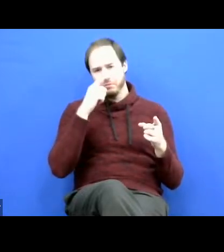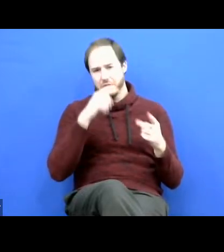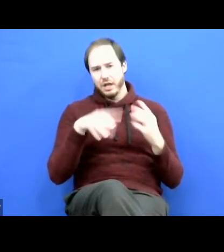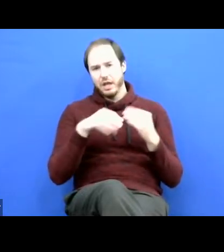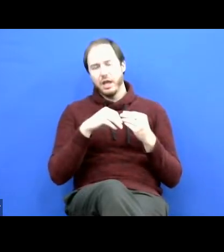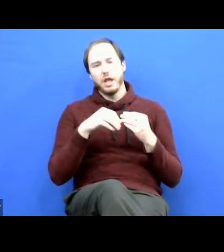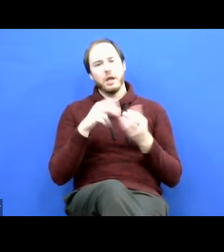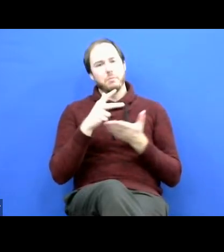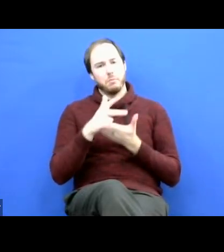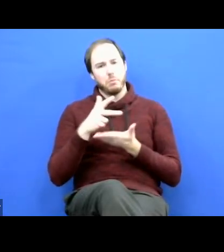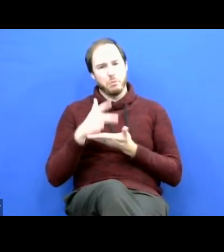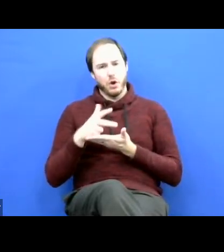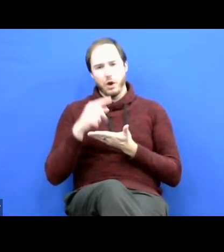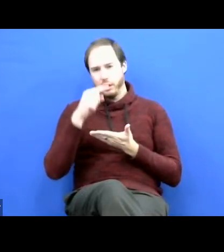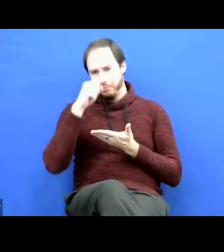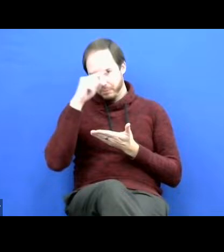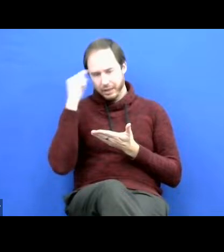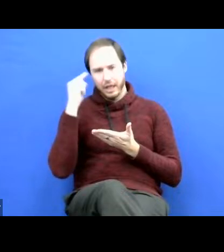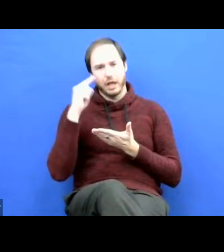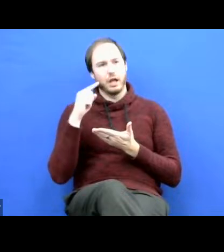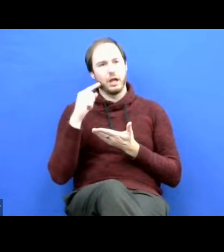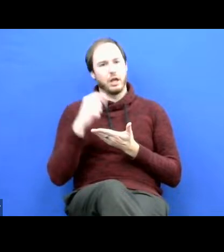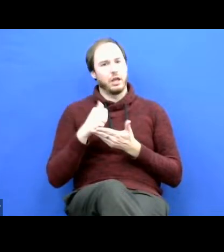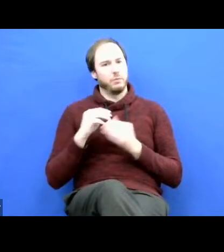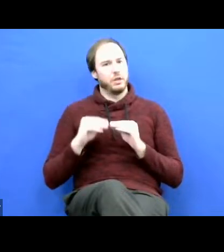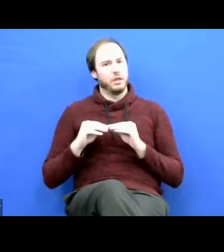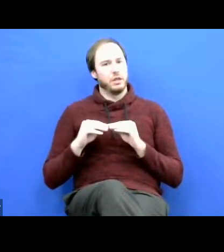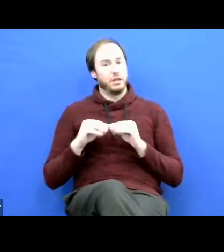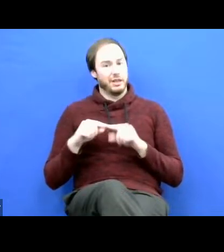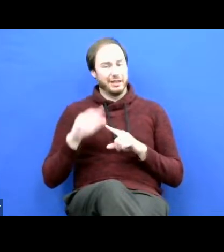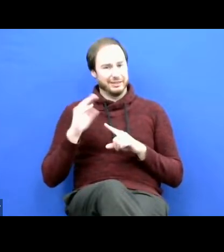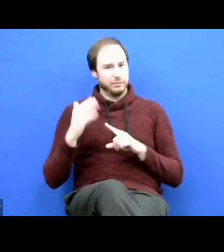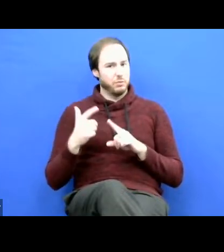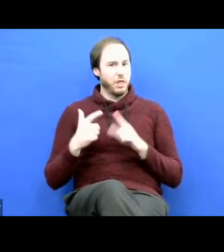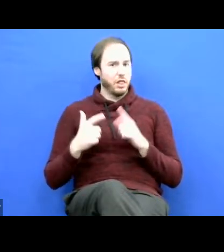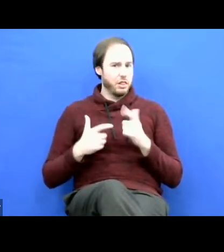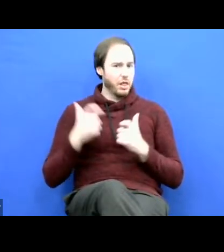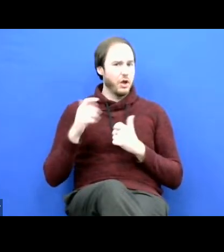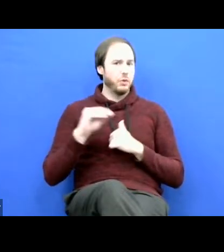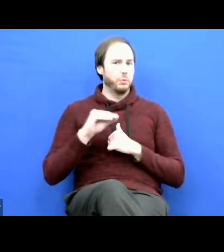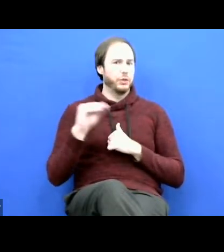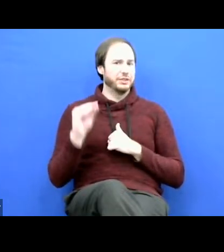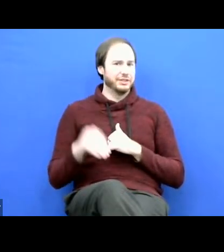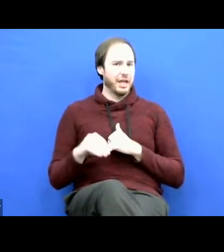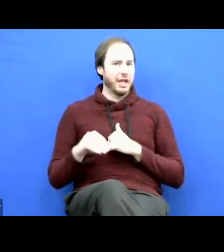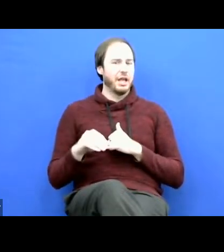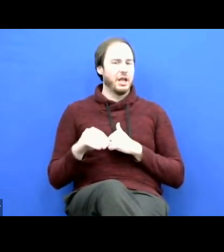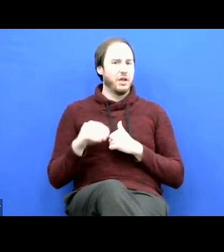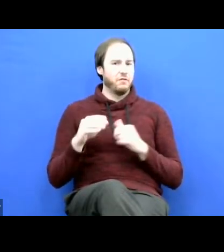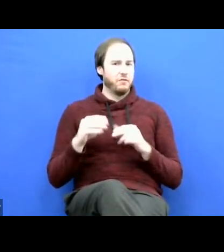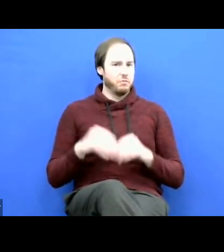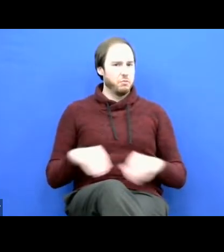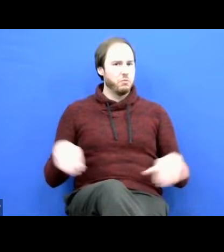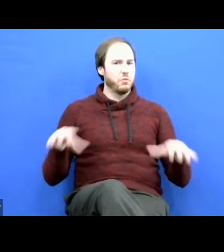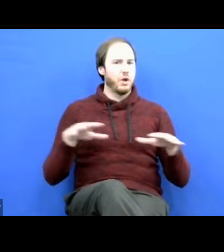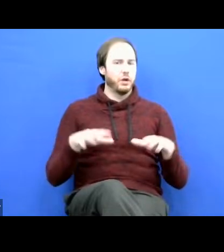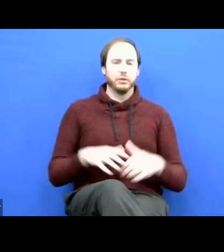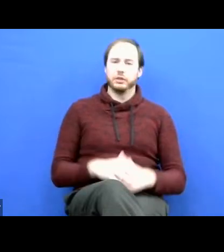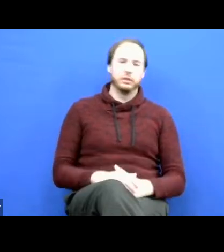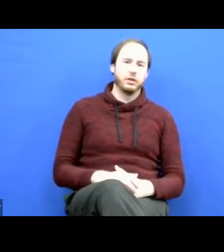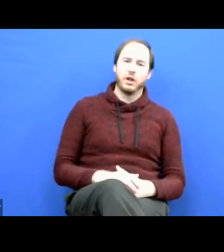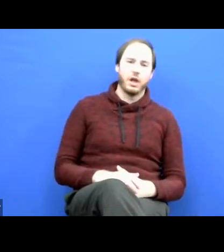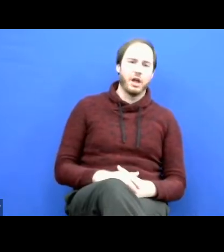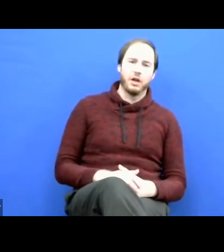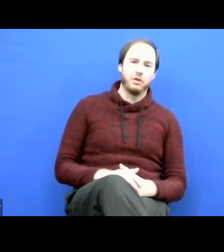parking lot area black, that's a large percent of that property. It's